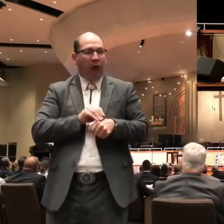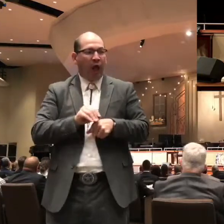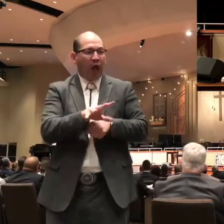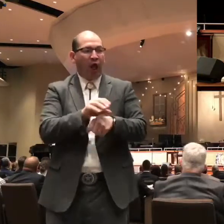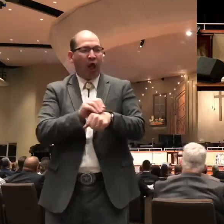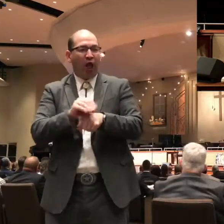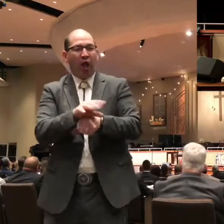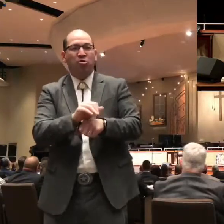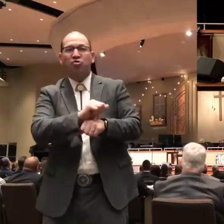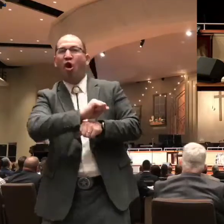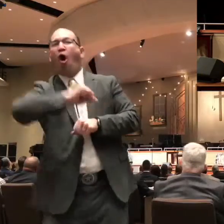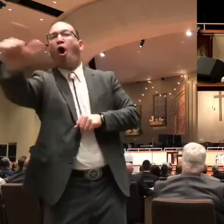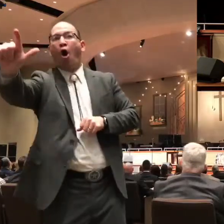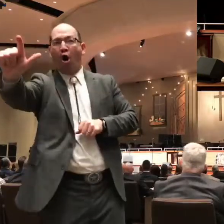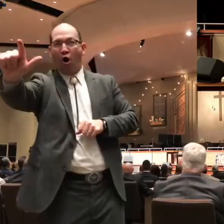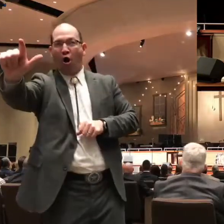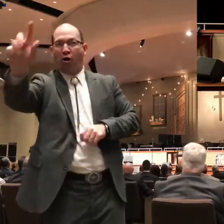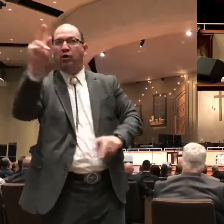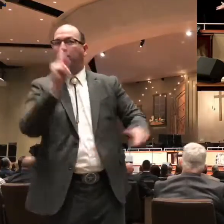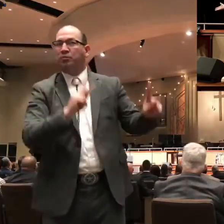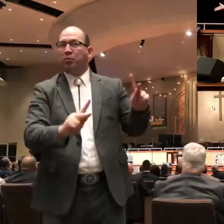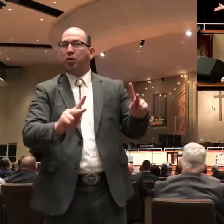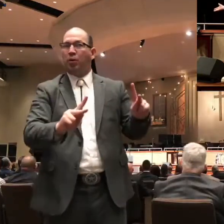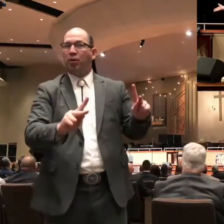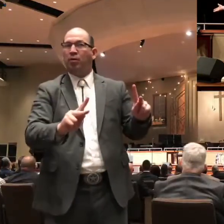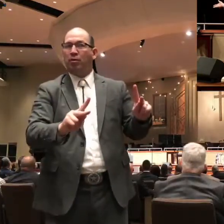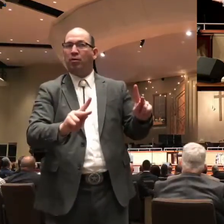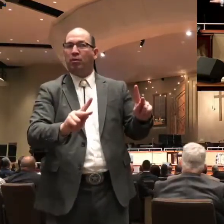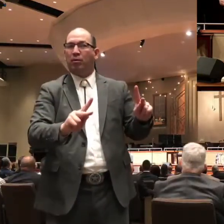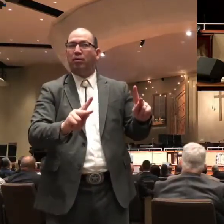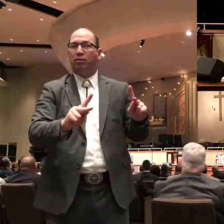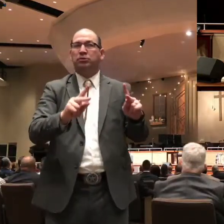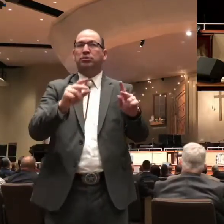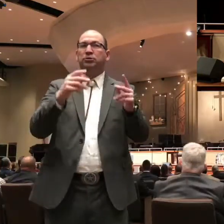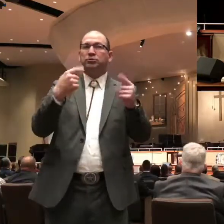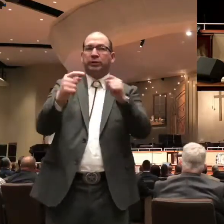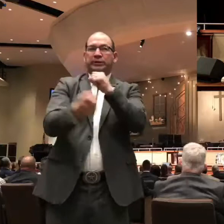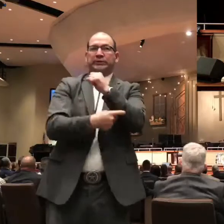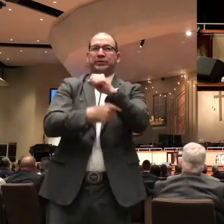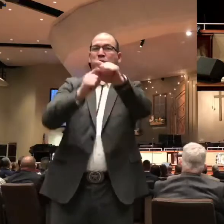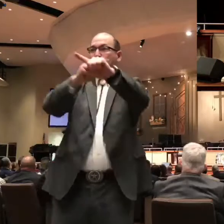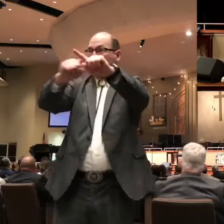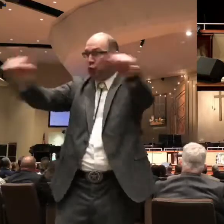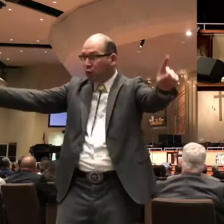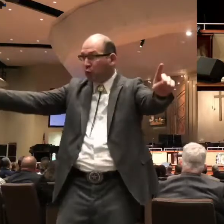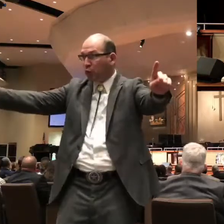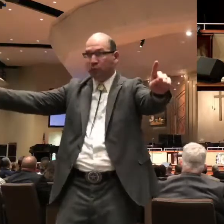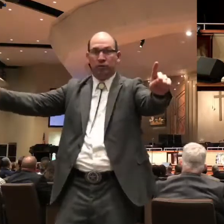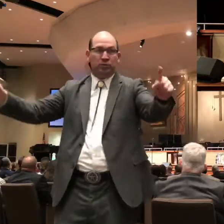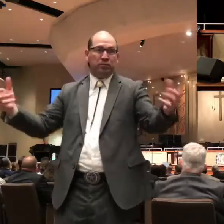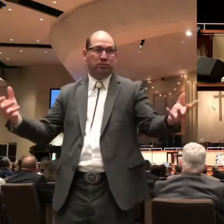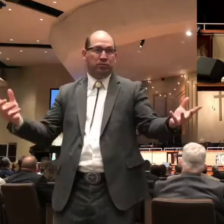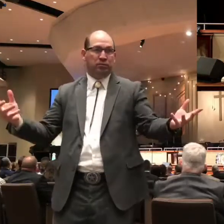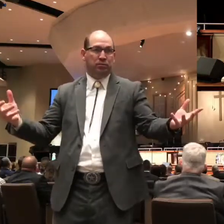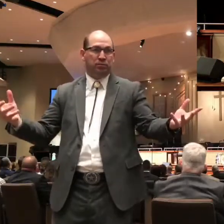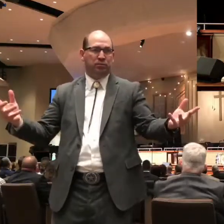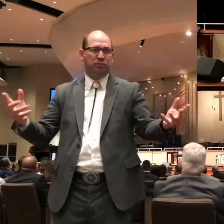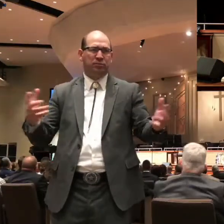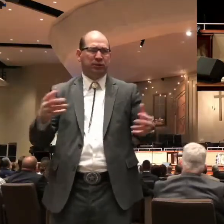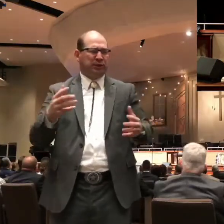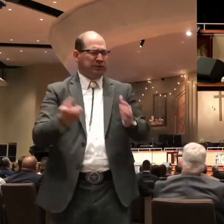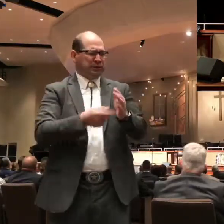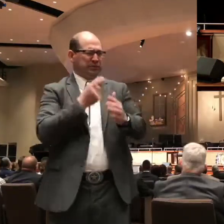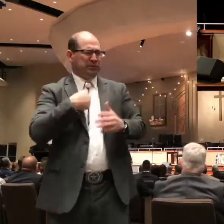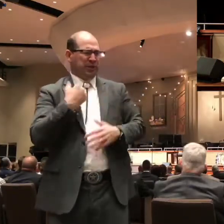everybody else's flock while they may or may not even have their own flock. And sometimes I'm amazed that certain doctrines that are proliferated